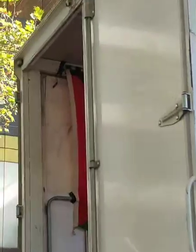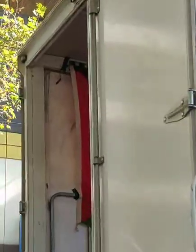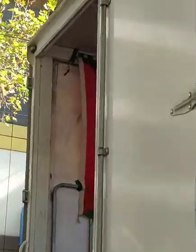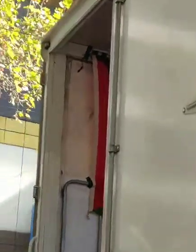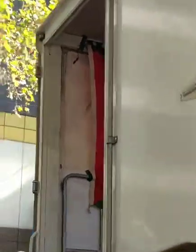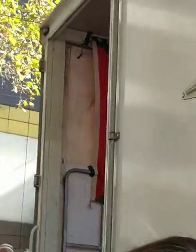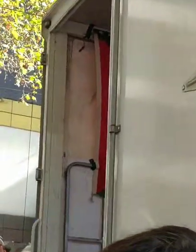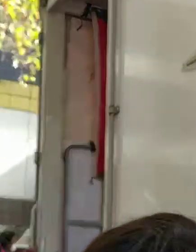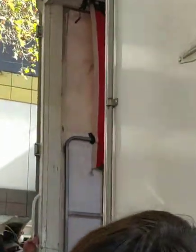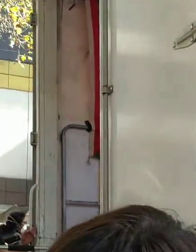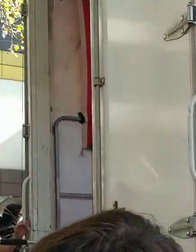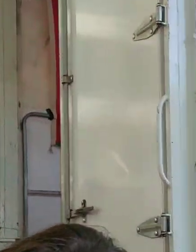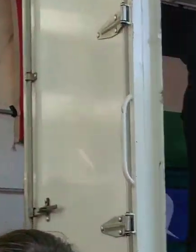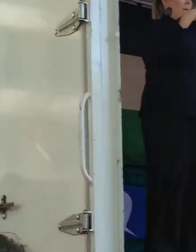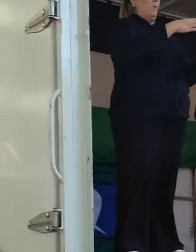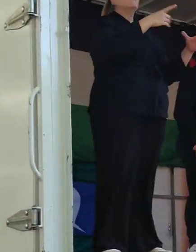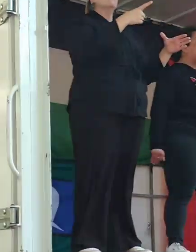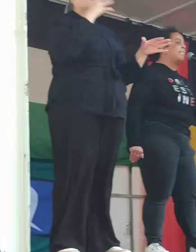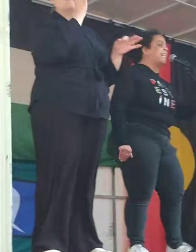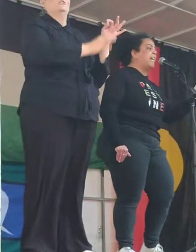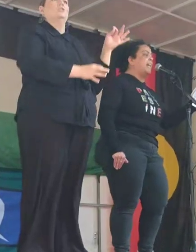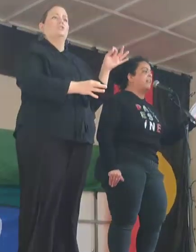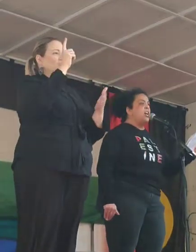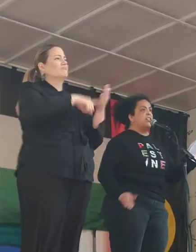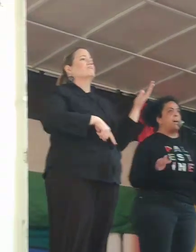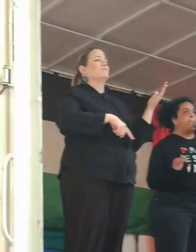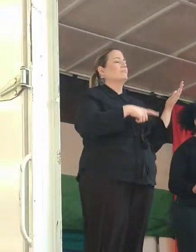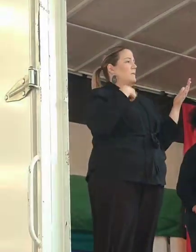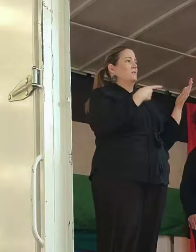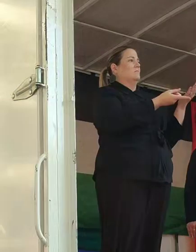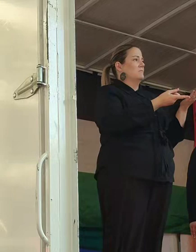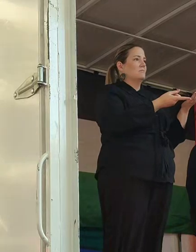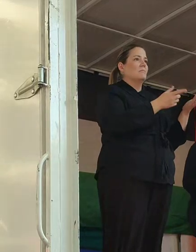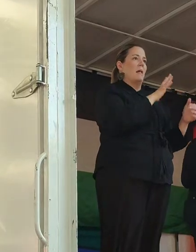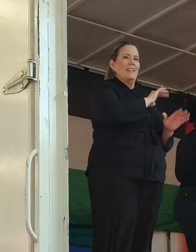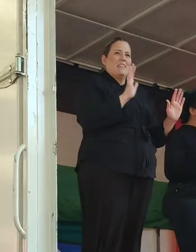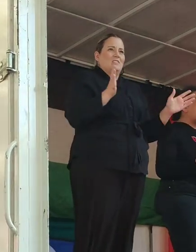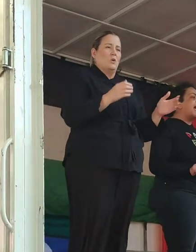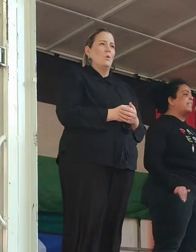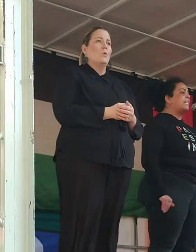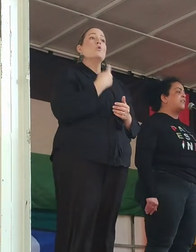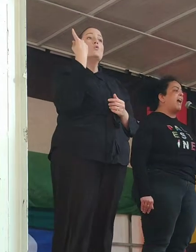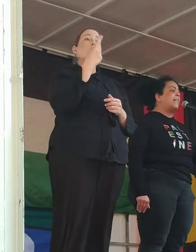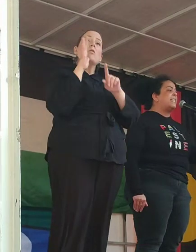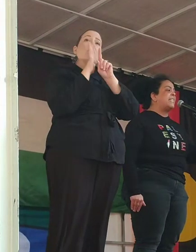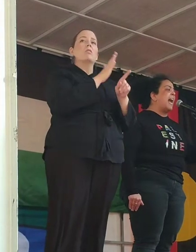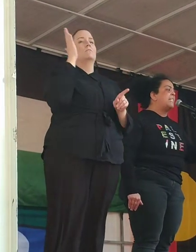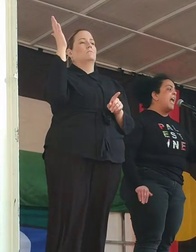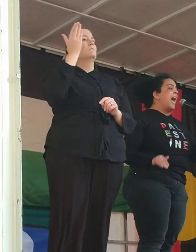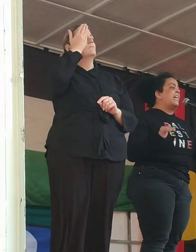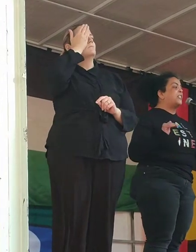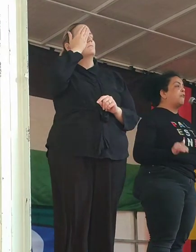collectively punished as a people for being Palestinian. The perpetrator is the Zionist Israeli